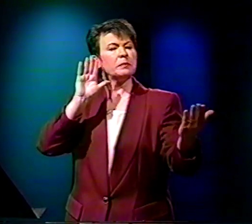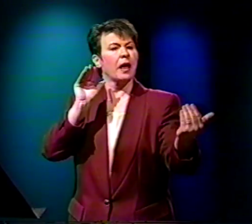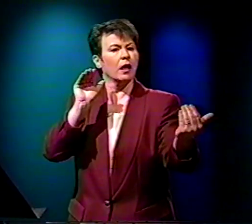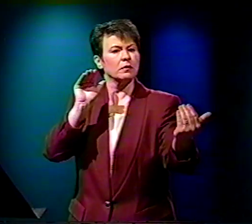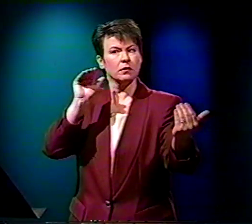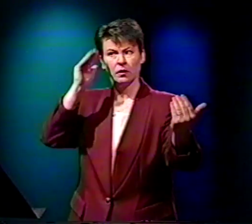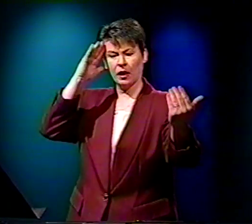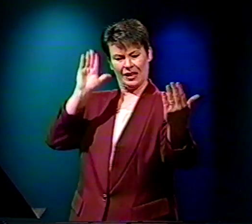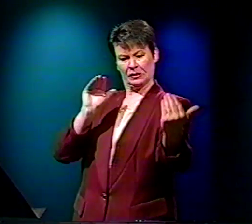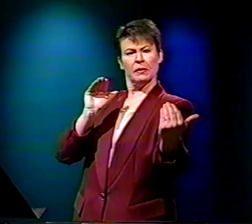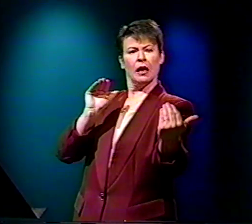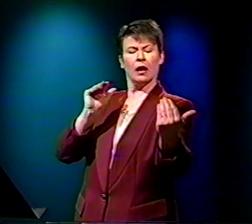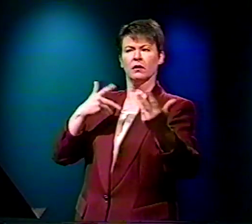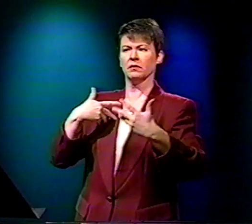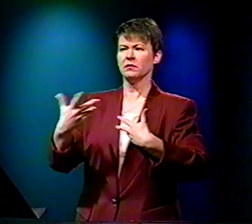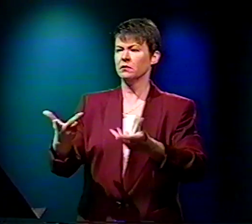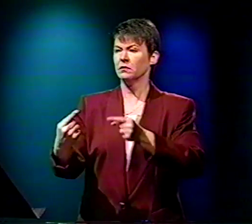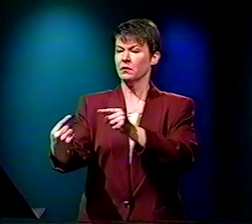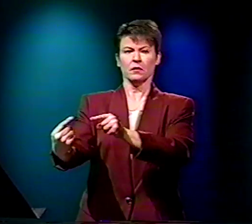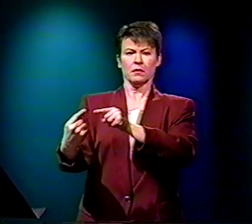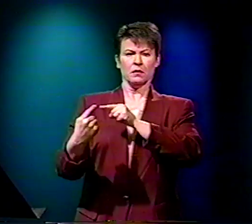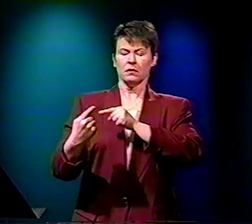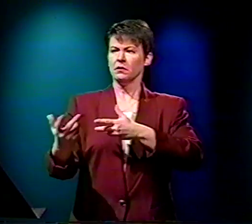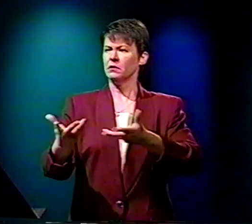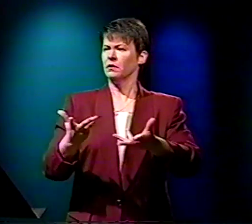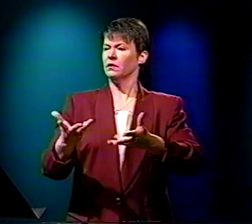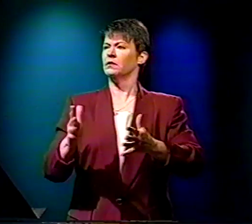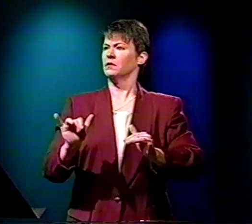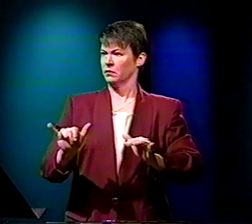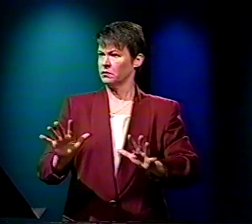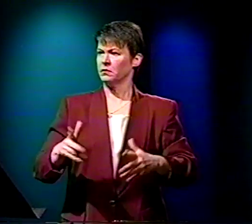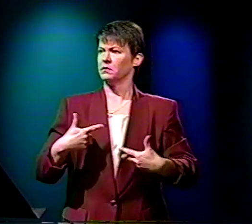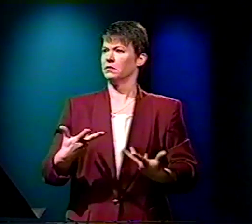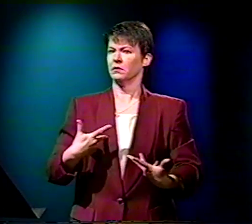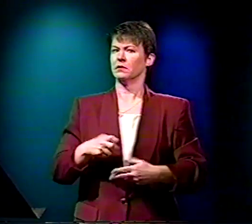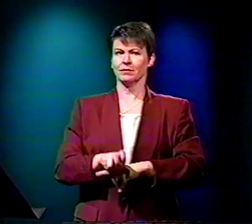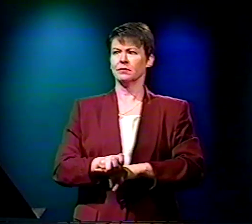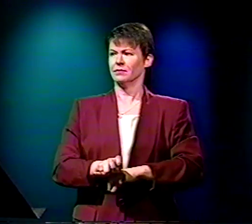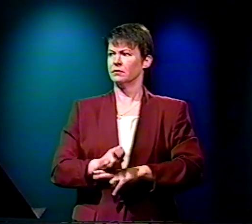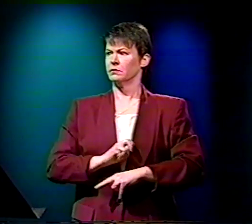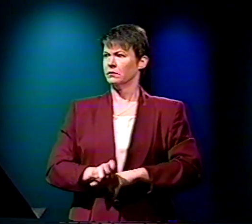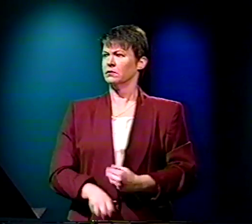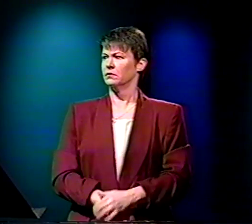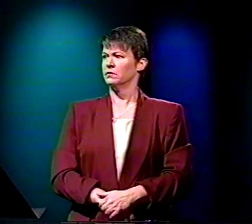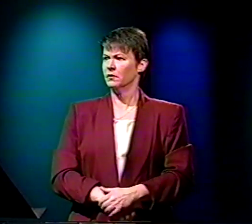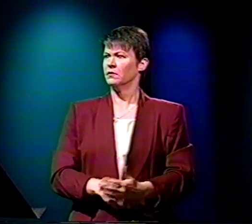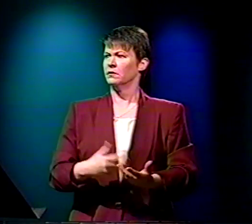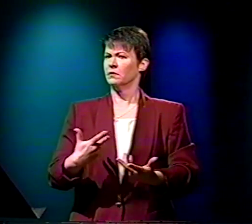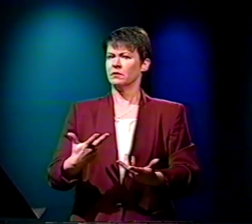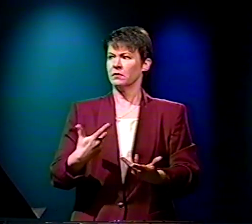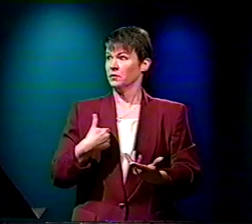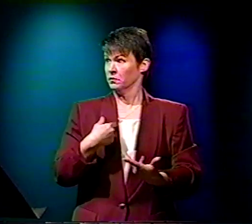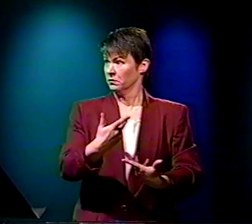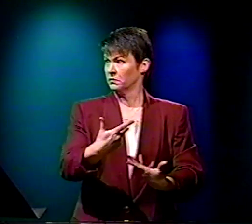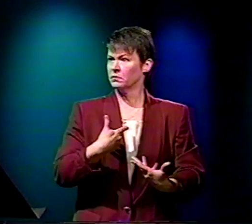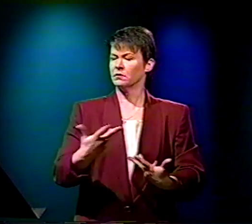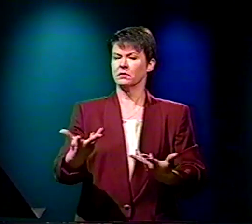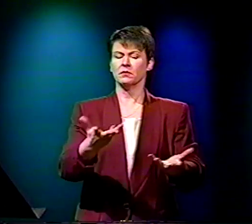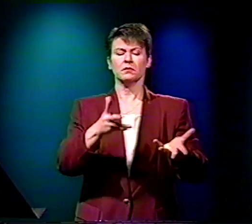don't even know what to expect. My expectations are completely thrown. And so the deaf person becomes very uncomfortable,